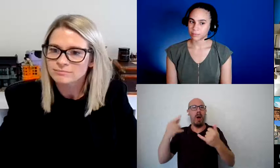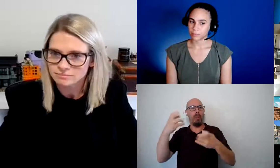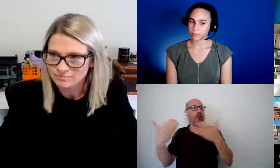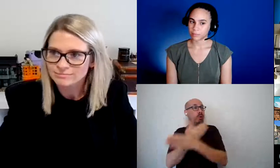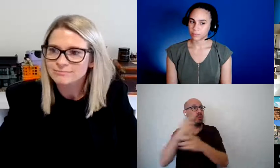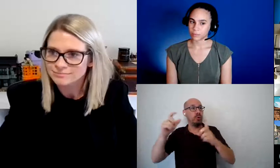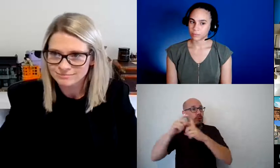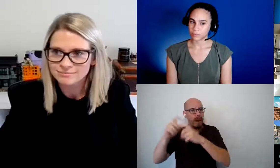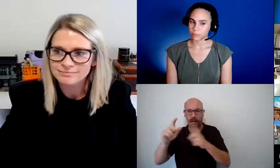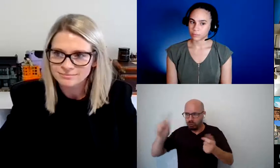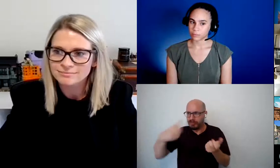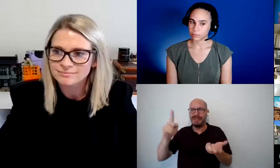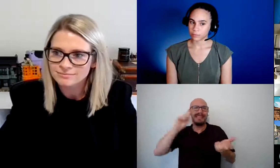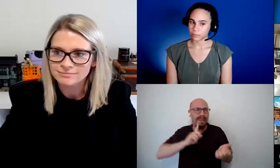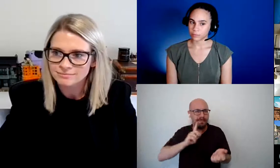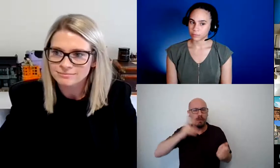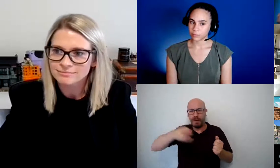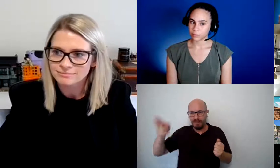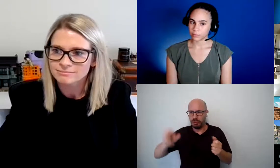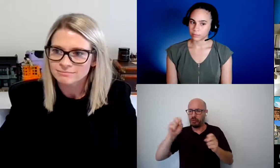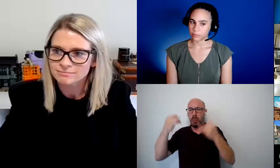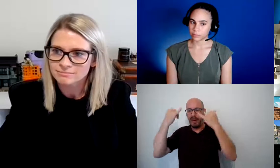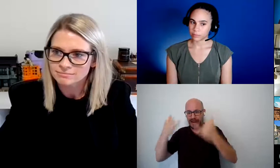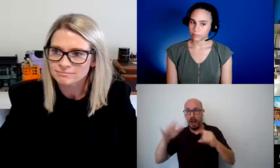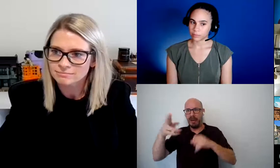hard of hearing. So, mean, hearing impaired now is out of my vocabulary.